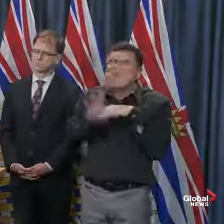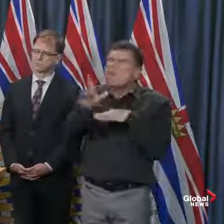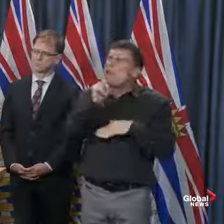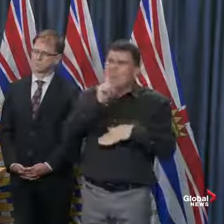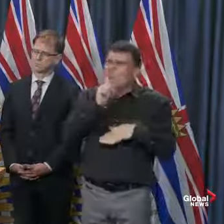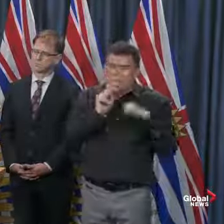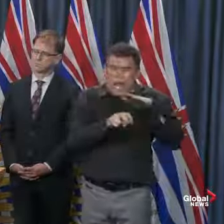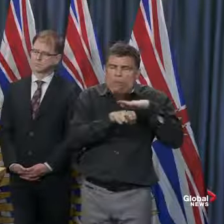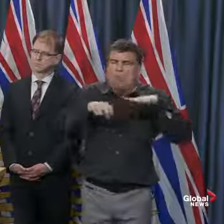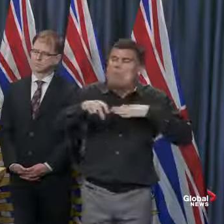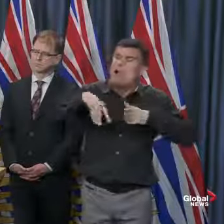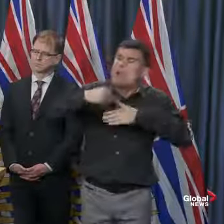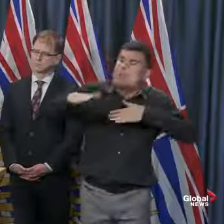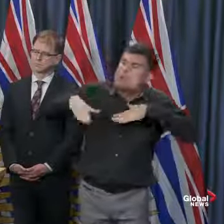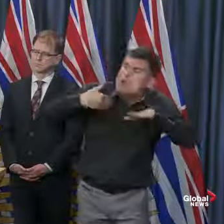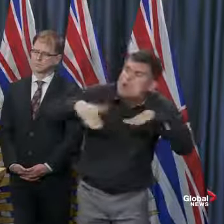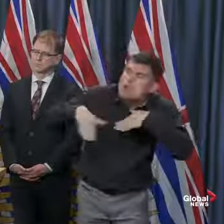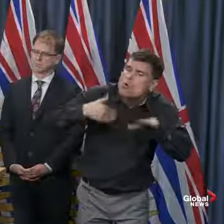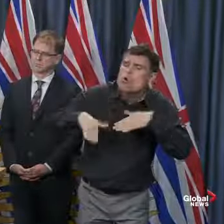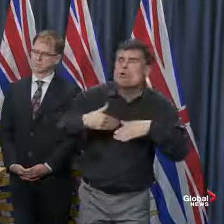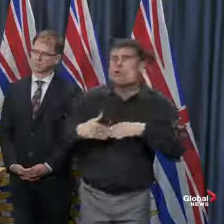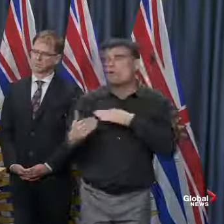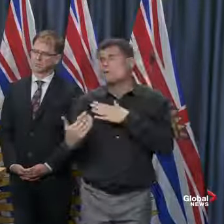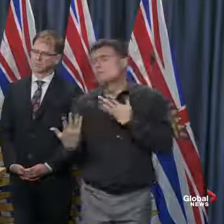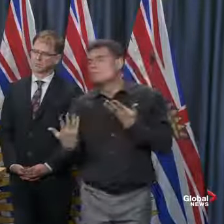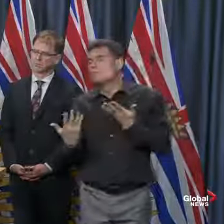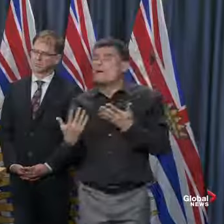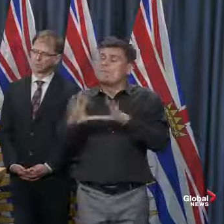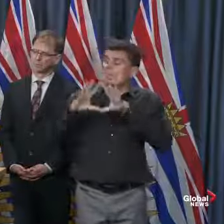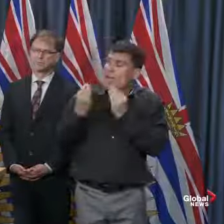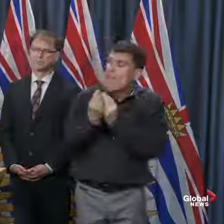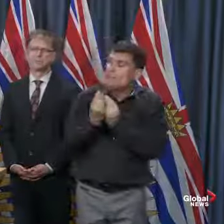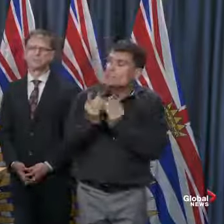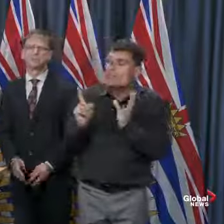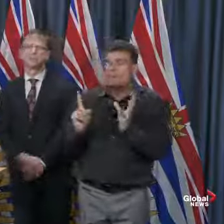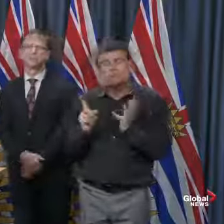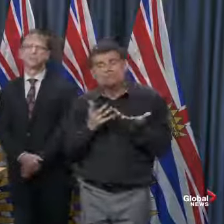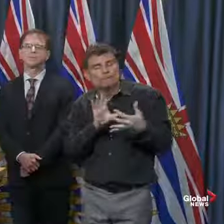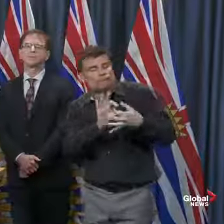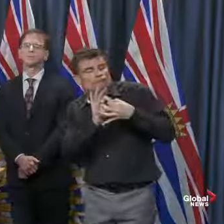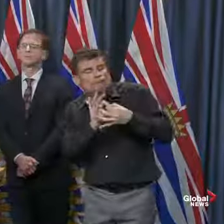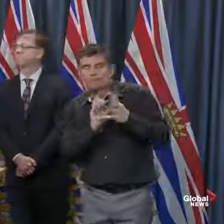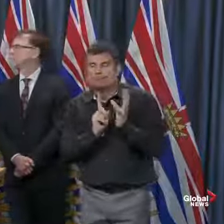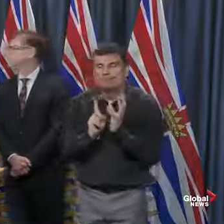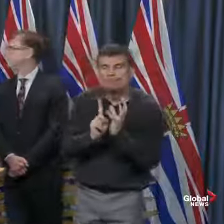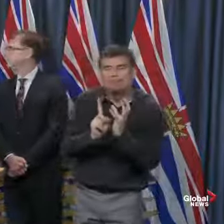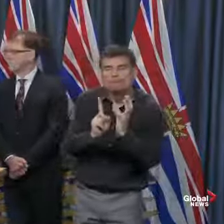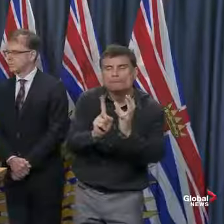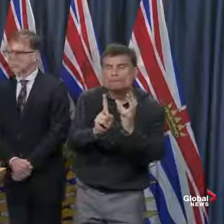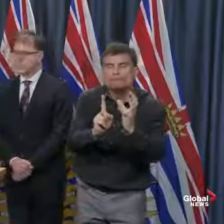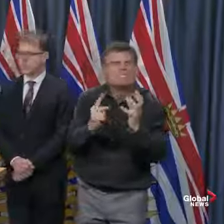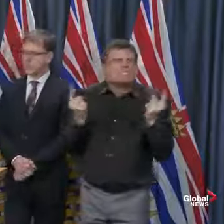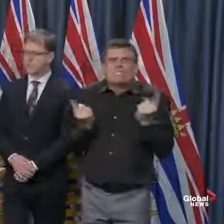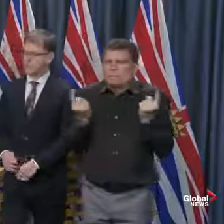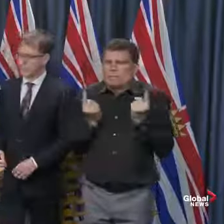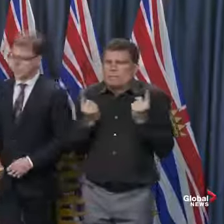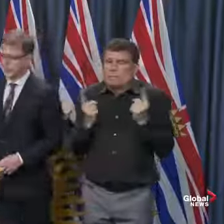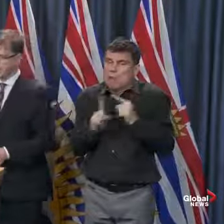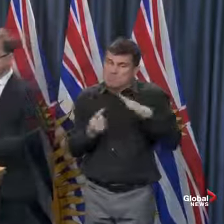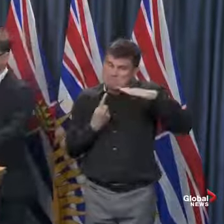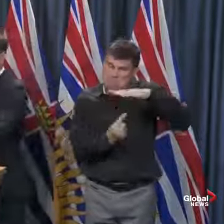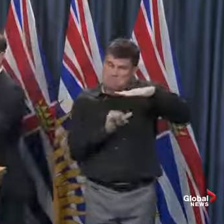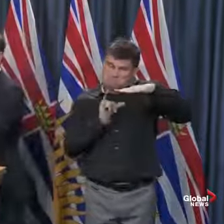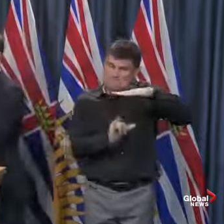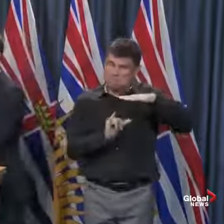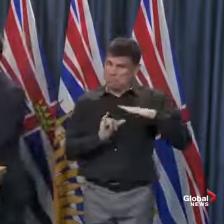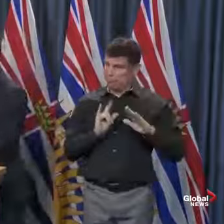group, but spend that family time together right now. Okay, thank you. That's all the time we have for today. Thank